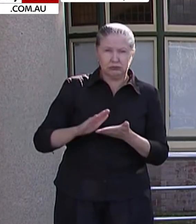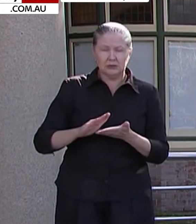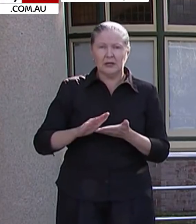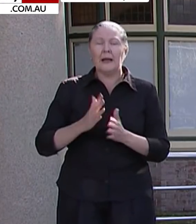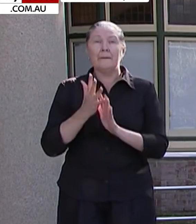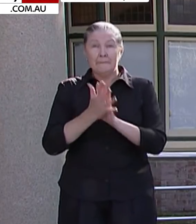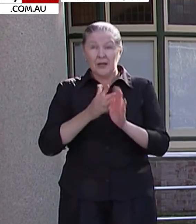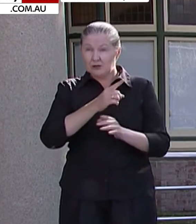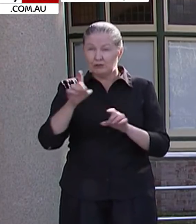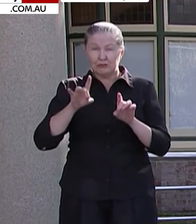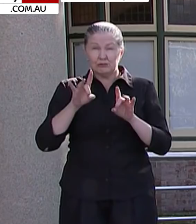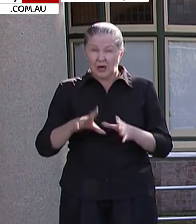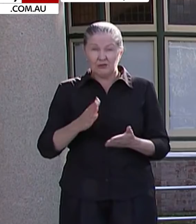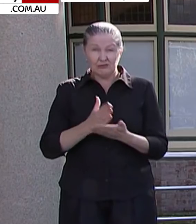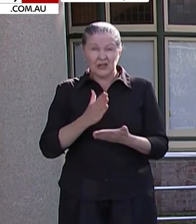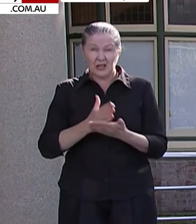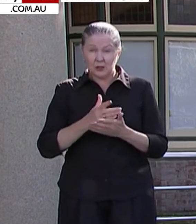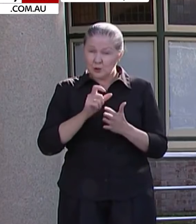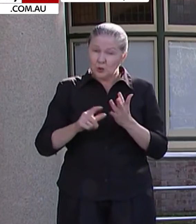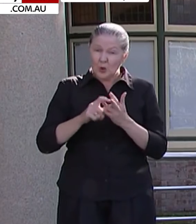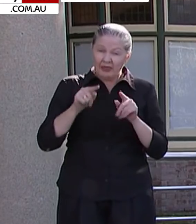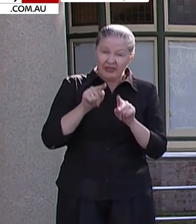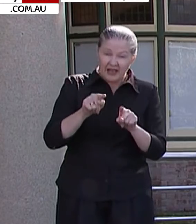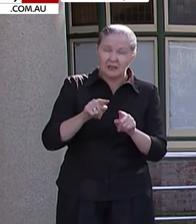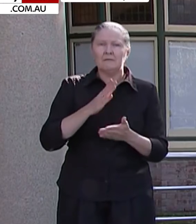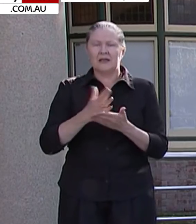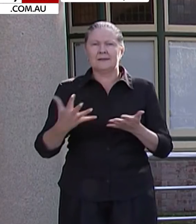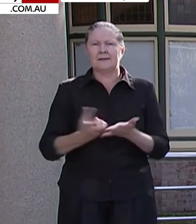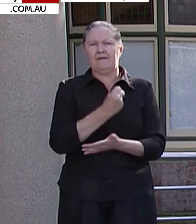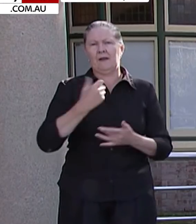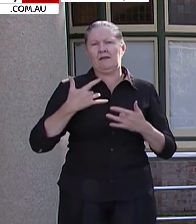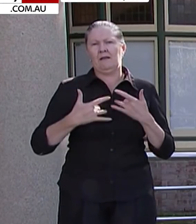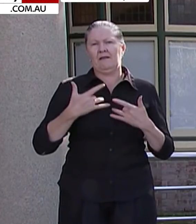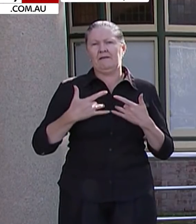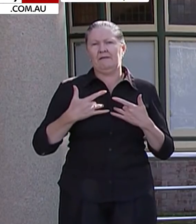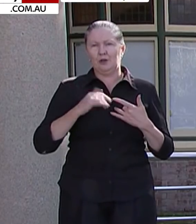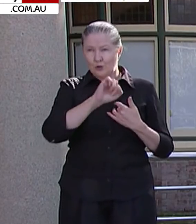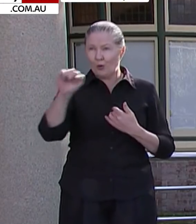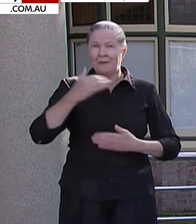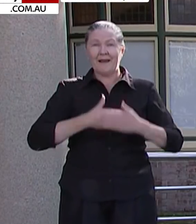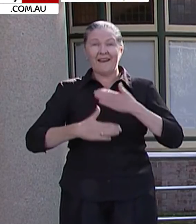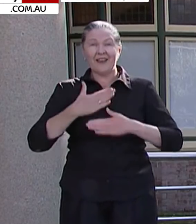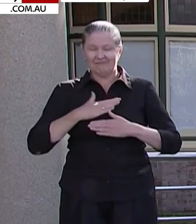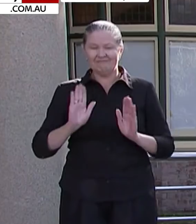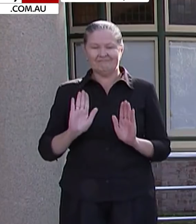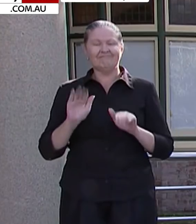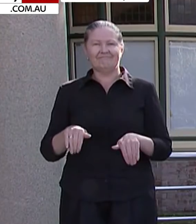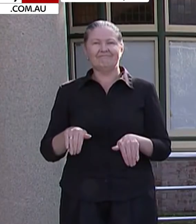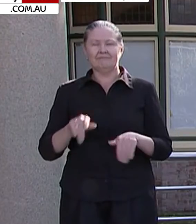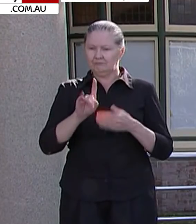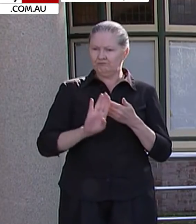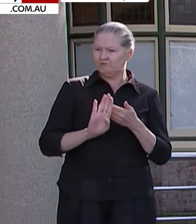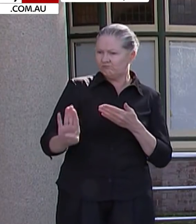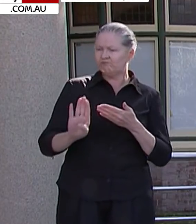making a difference. They are saving lives and protecting lives with their own actions, staying at home, maintaining the